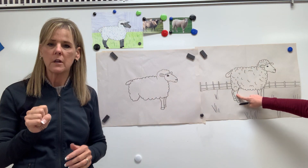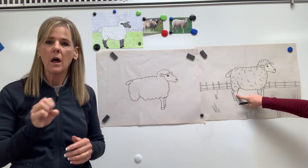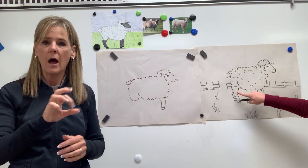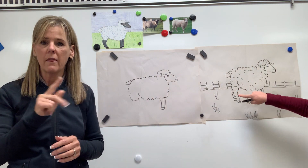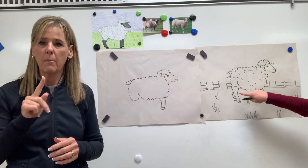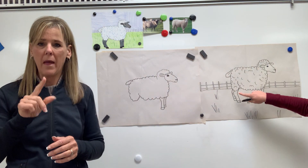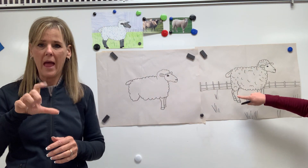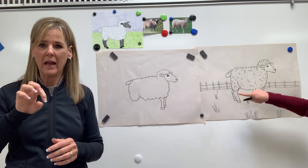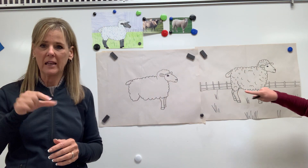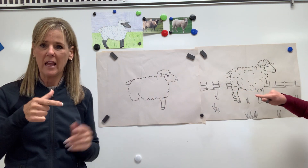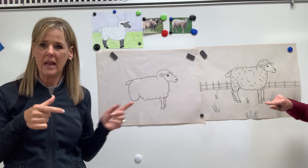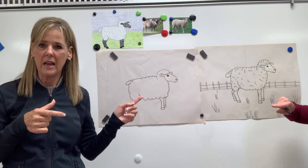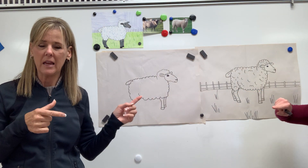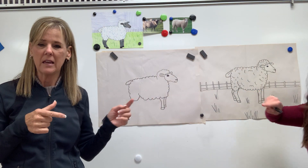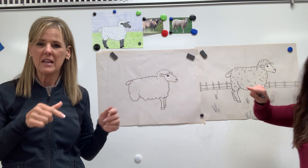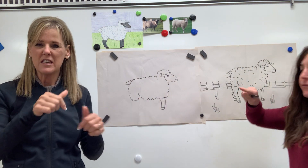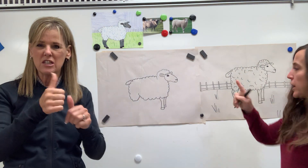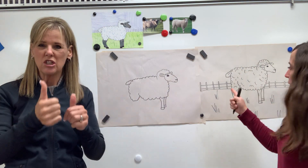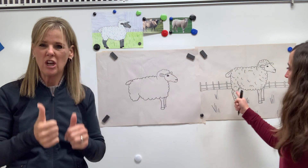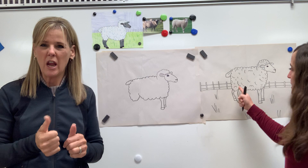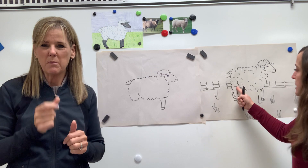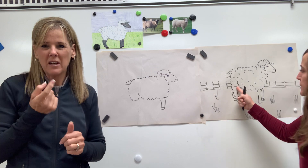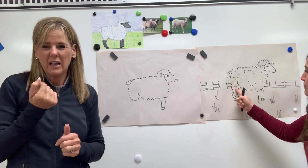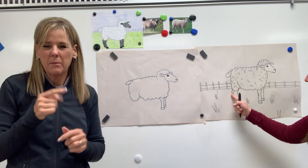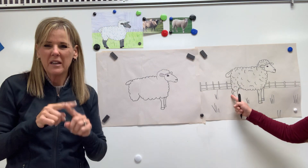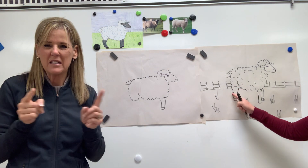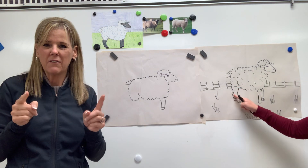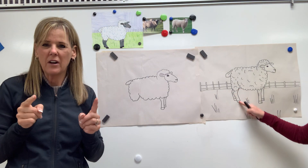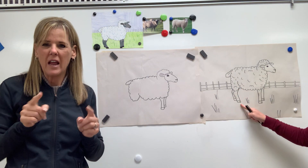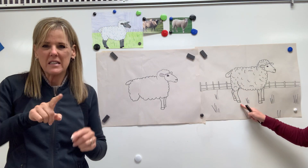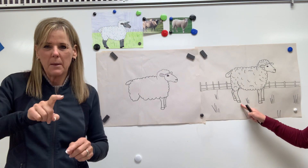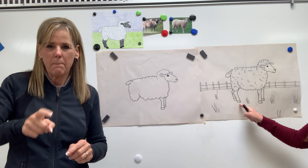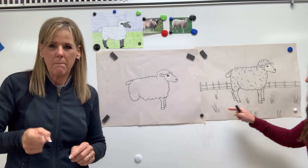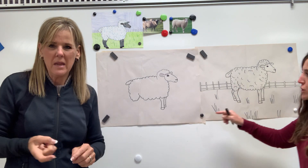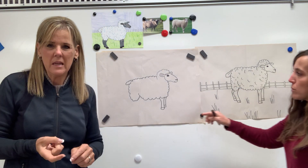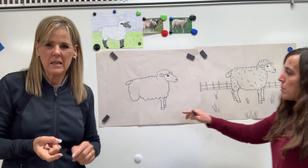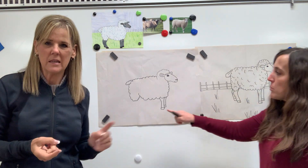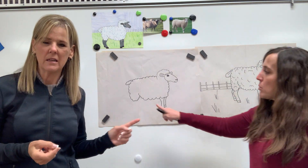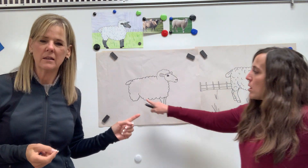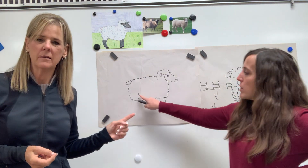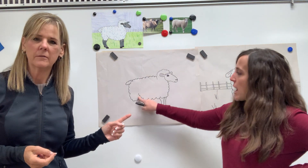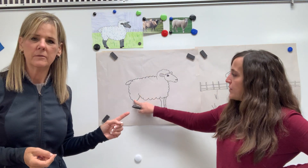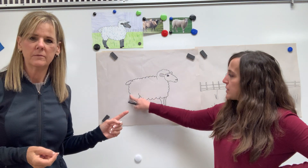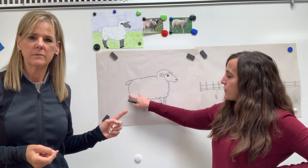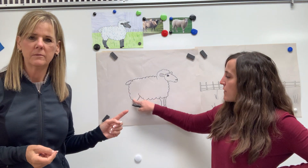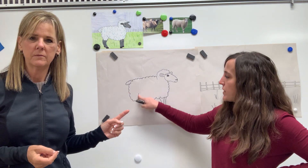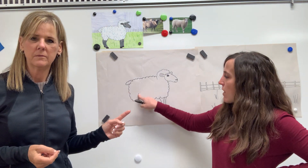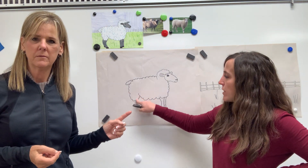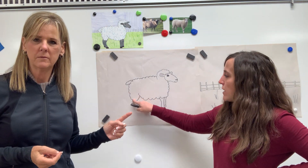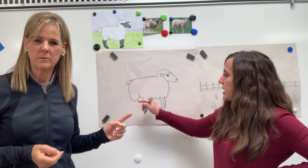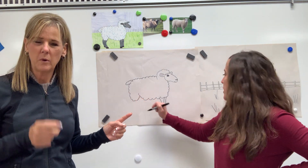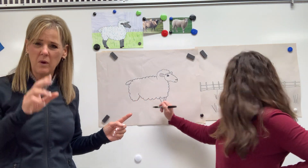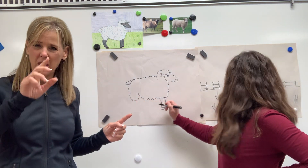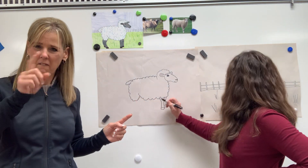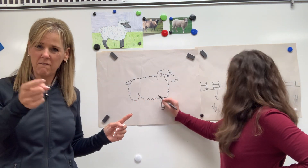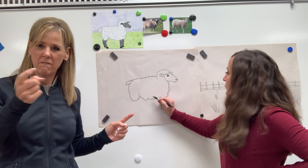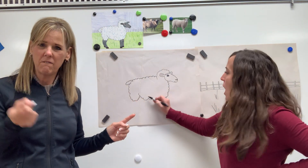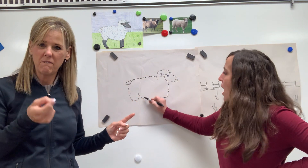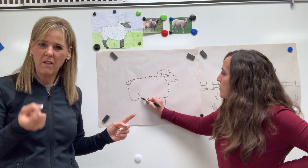watch. It's shaped a little bit different. It has this bend to it. So remember where we had this fluffy line right here? I'm gonna